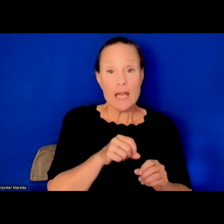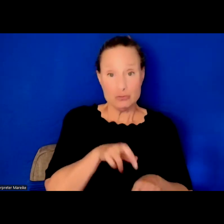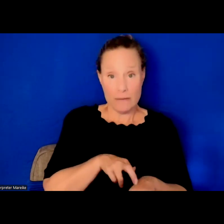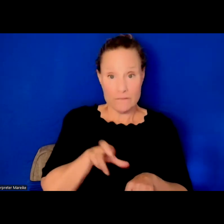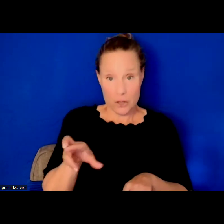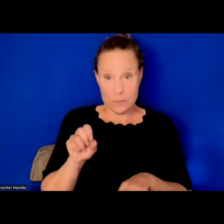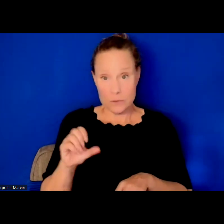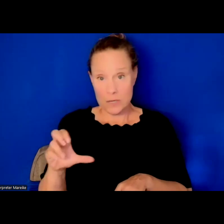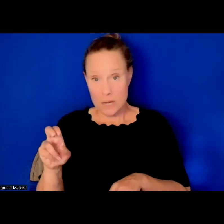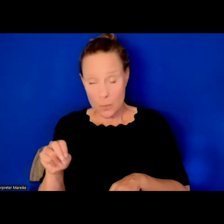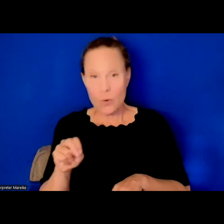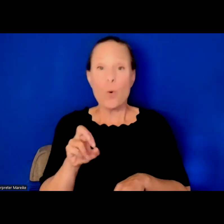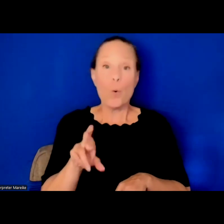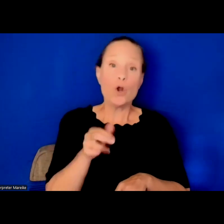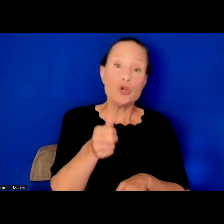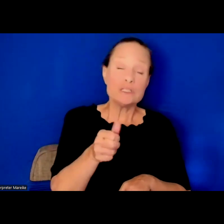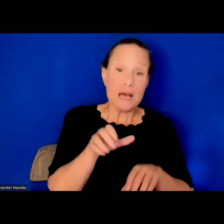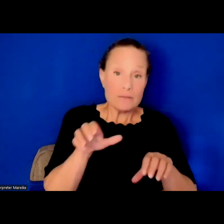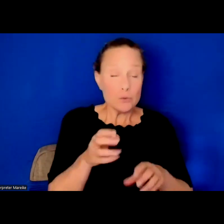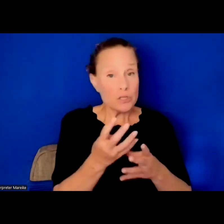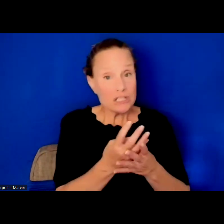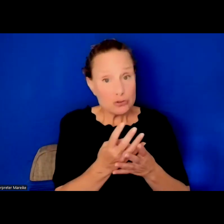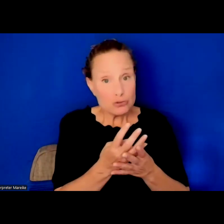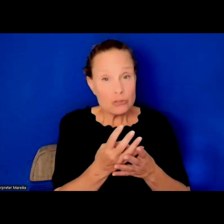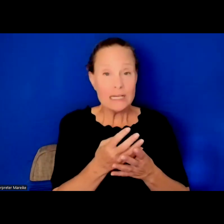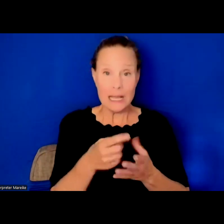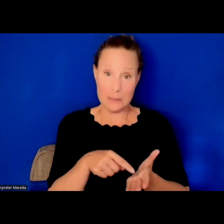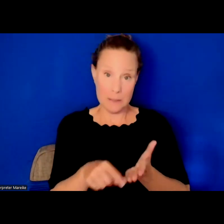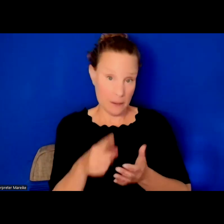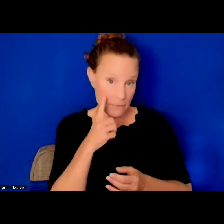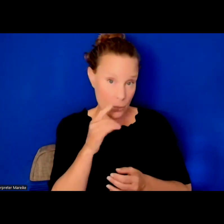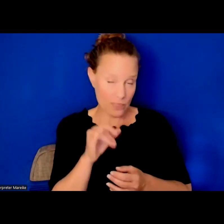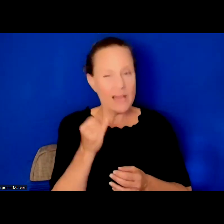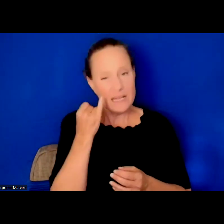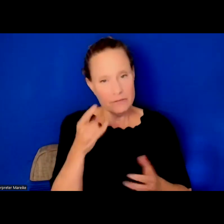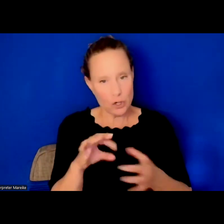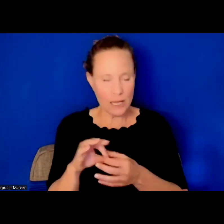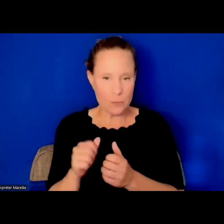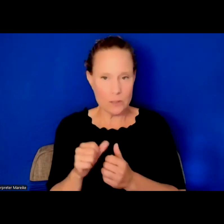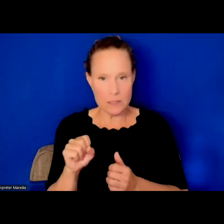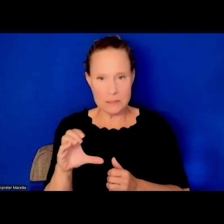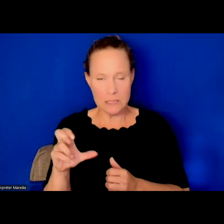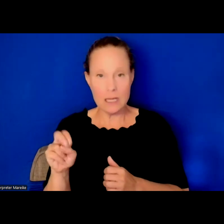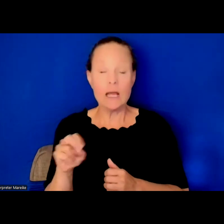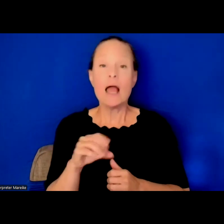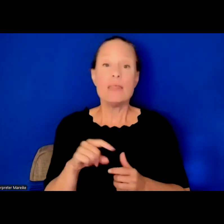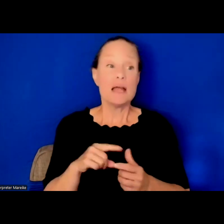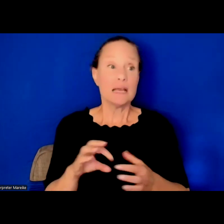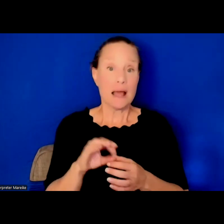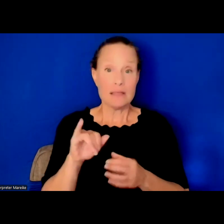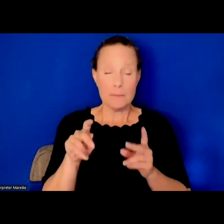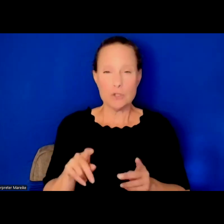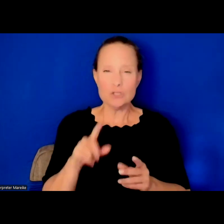get paid for that screening if you're contracted with the social care network, and connect that member to a medically tailored